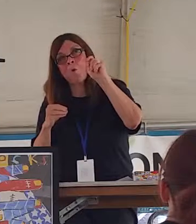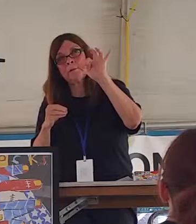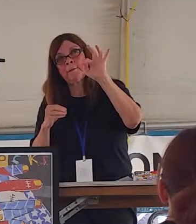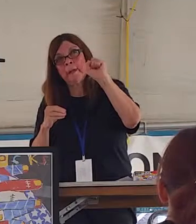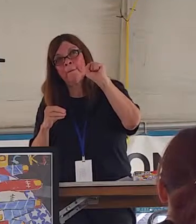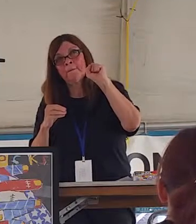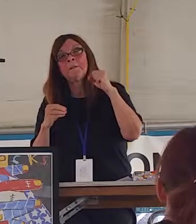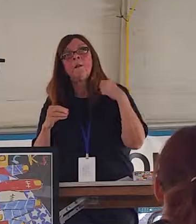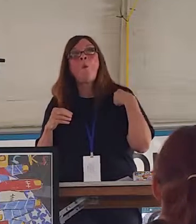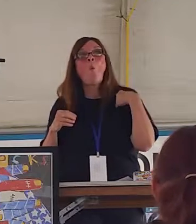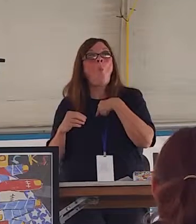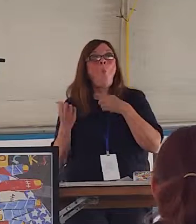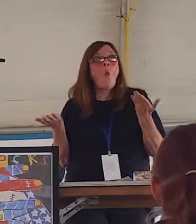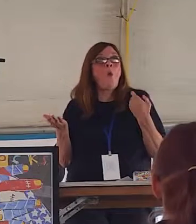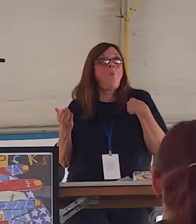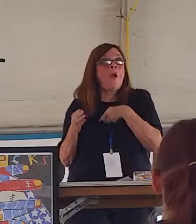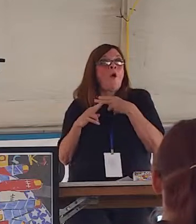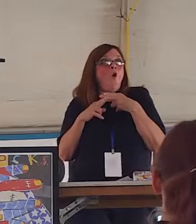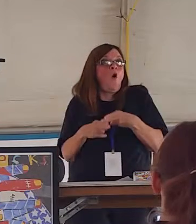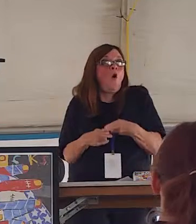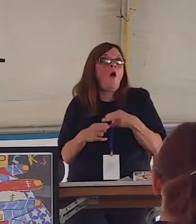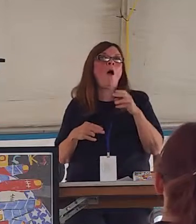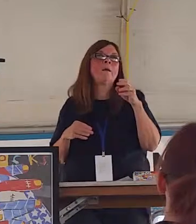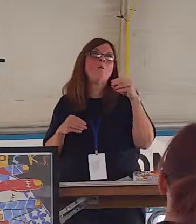And there's many more motifs that I use as well.